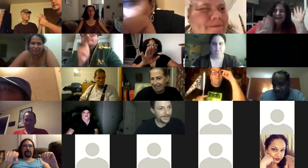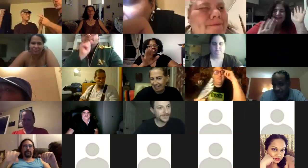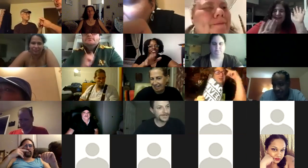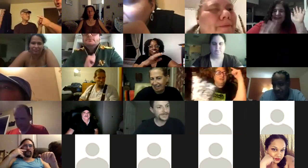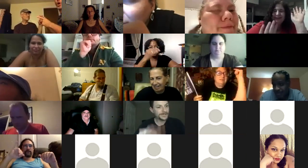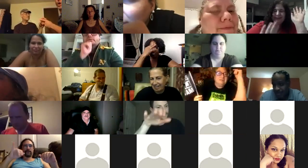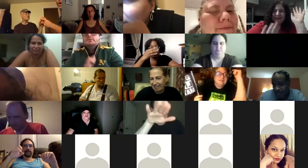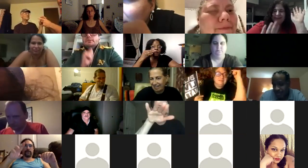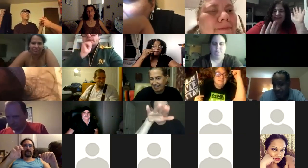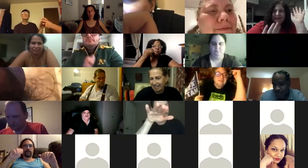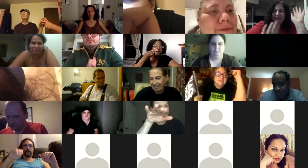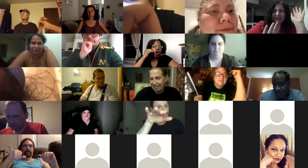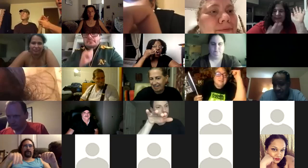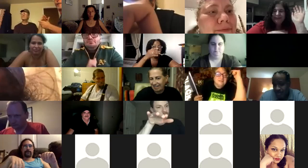Deaf is not a dirty word.